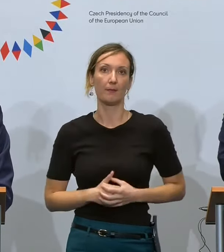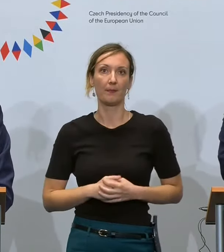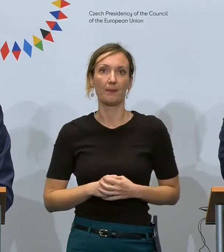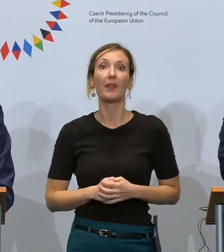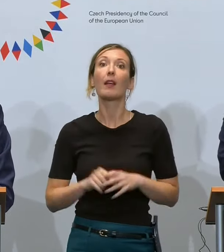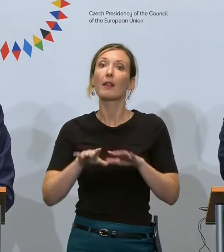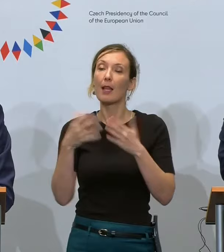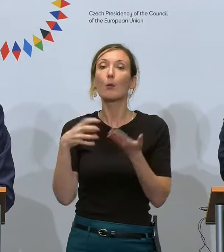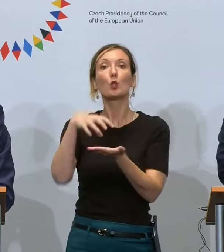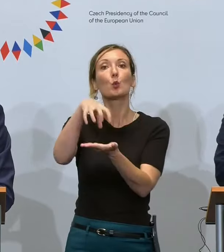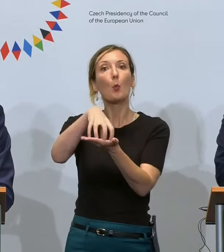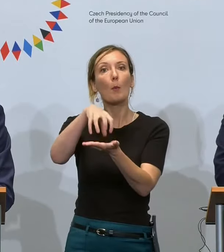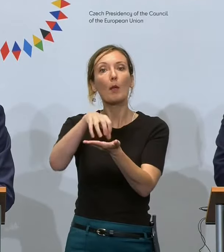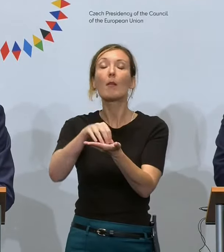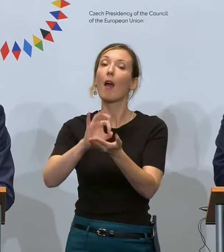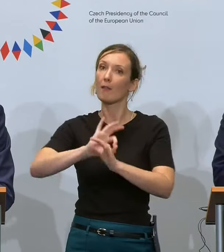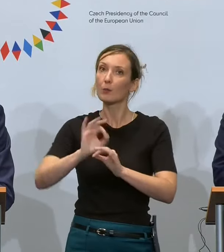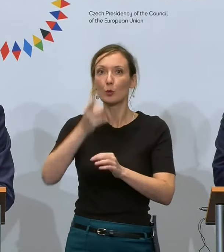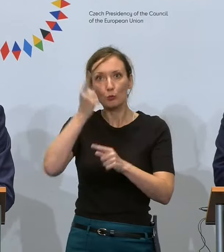specific groups of people.